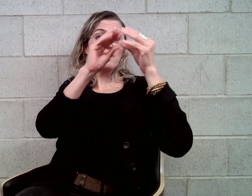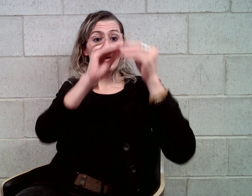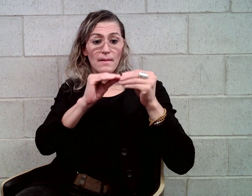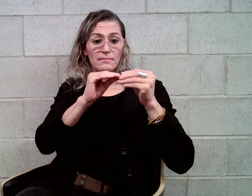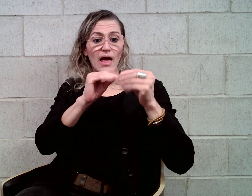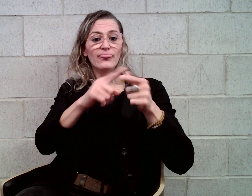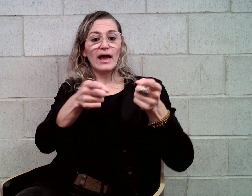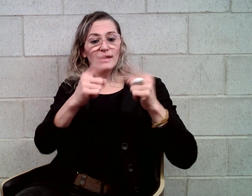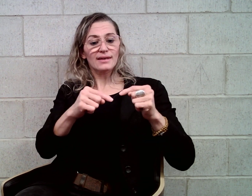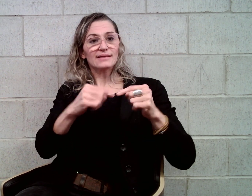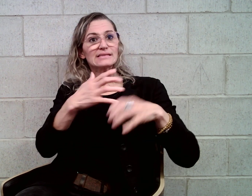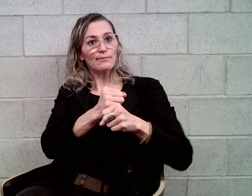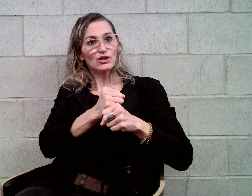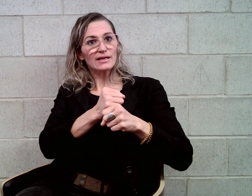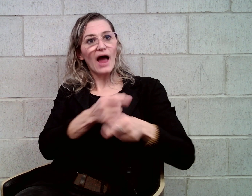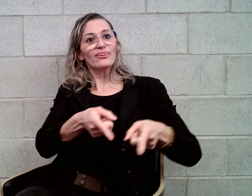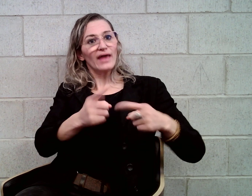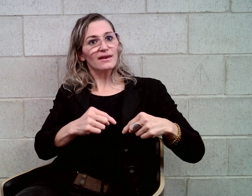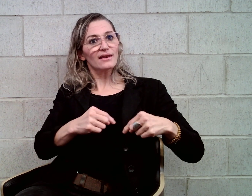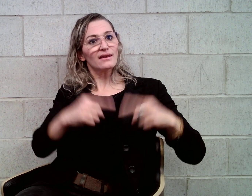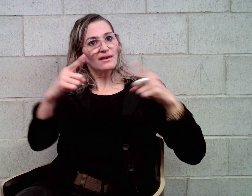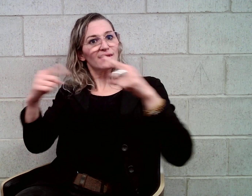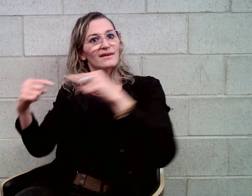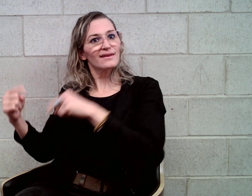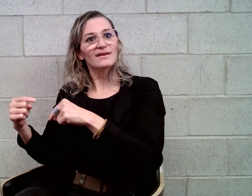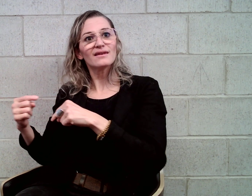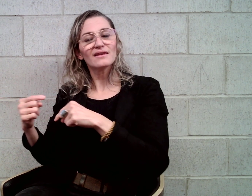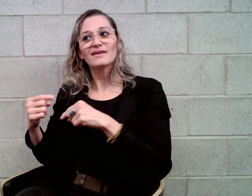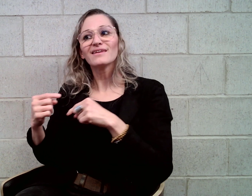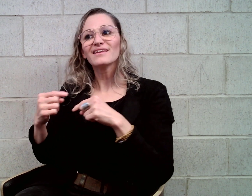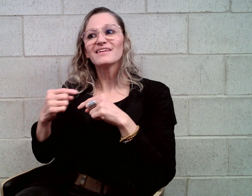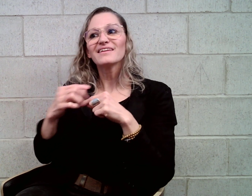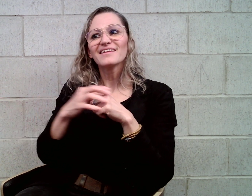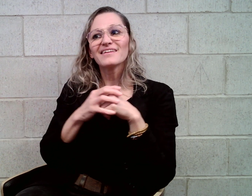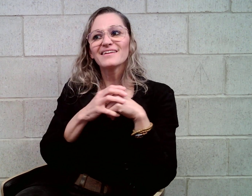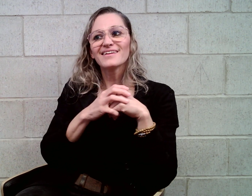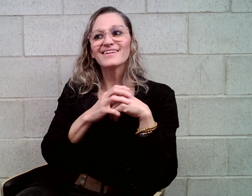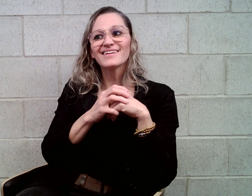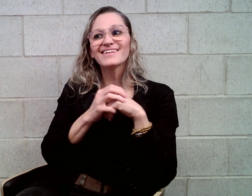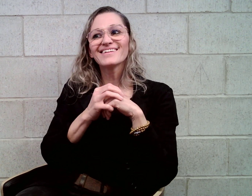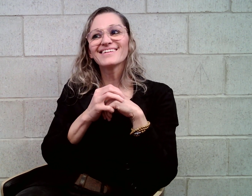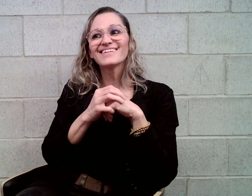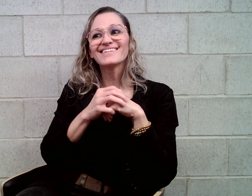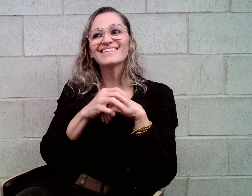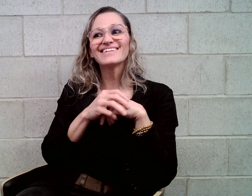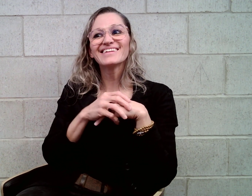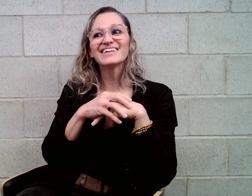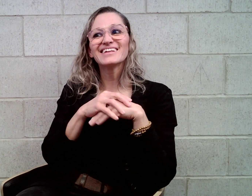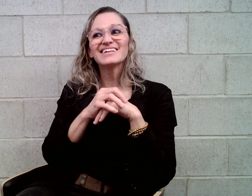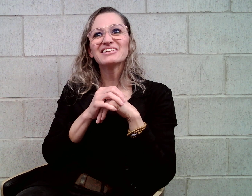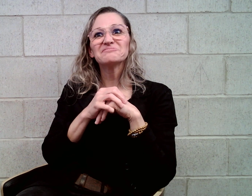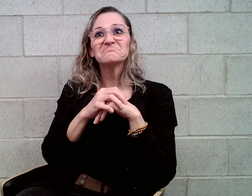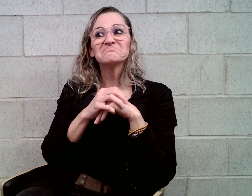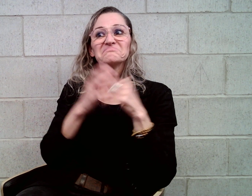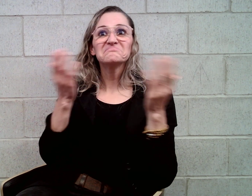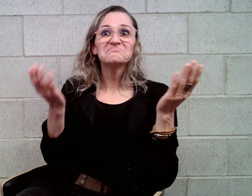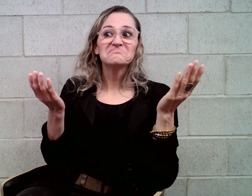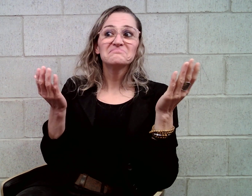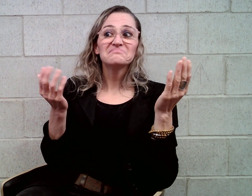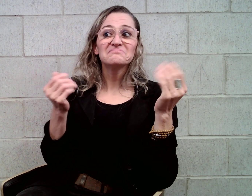There may be, some little moments that are entering into third person or, describe what's been happening